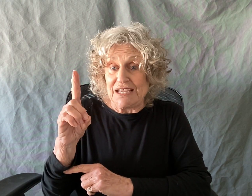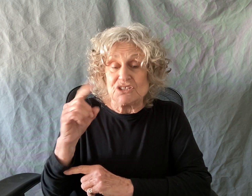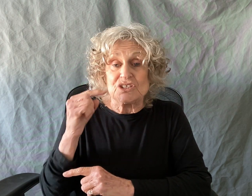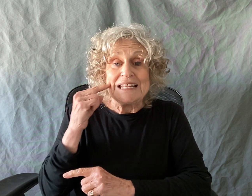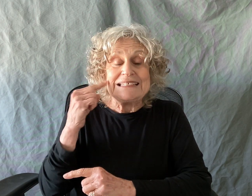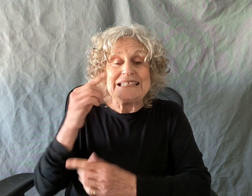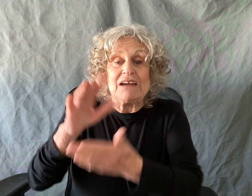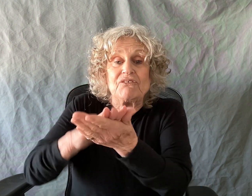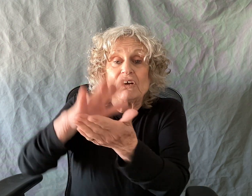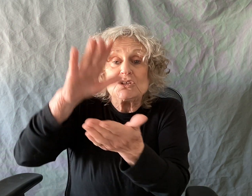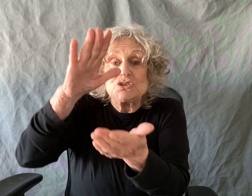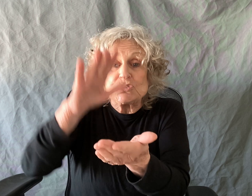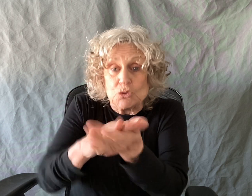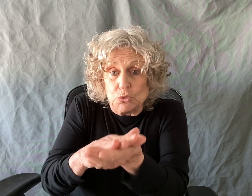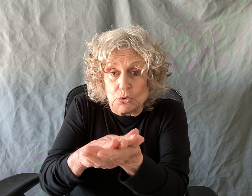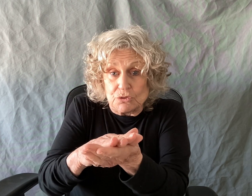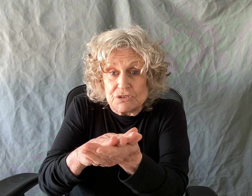education, deaf schools.